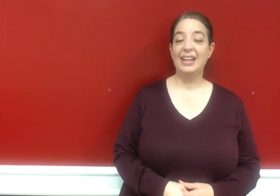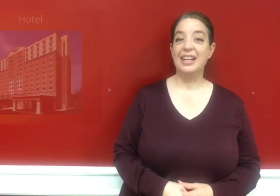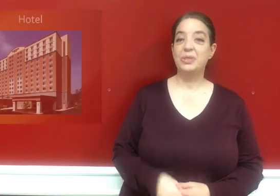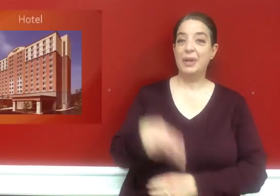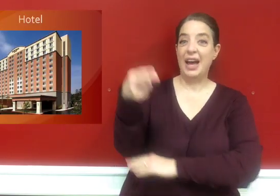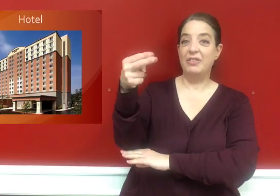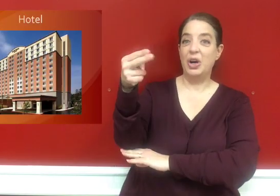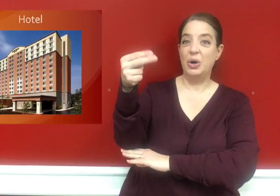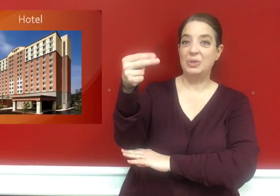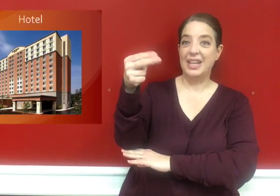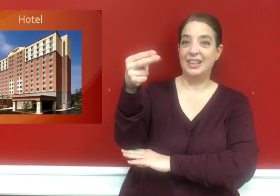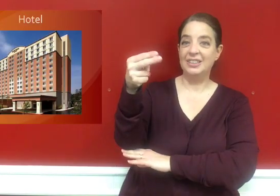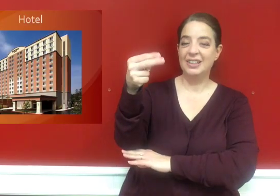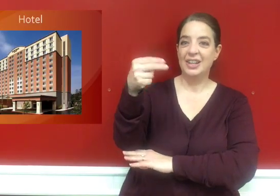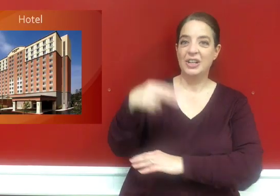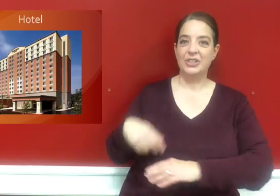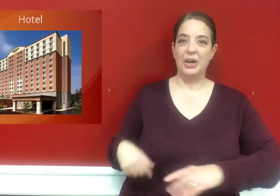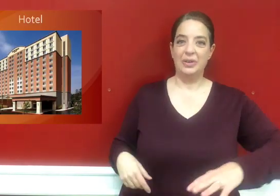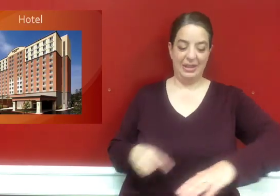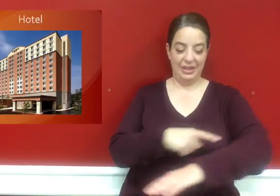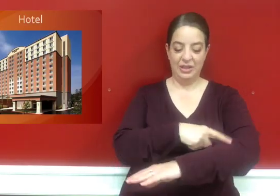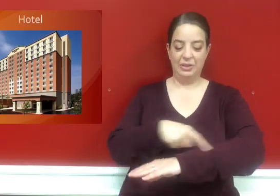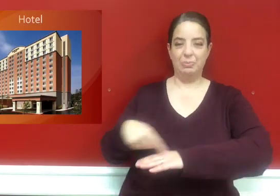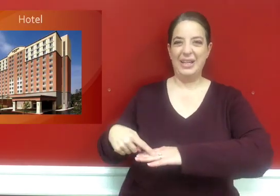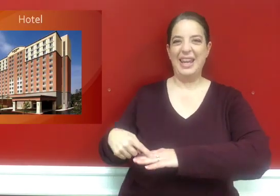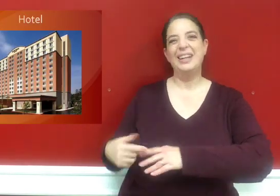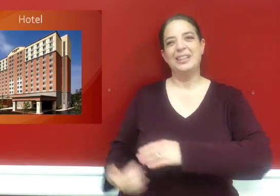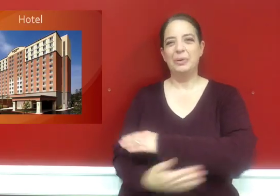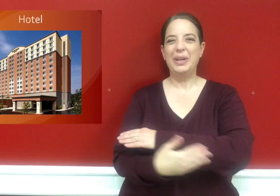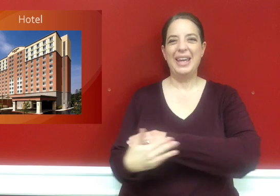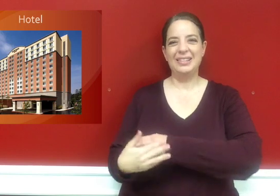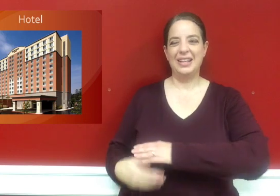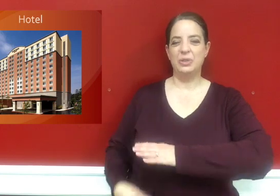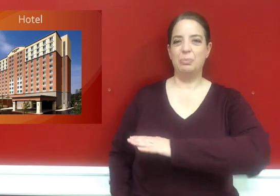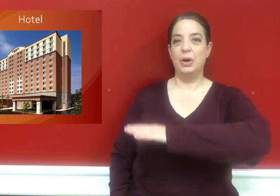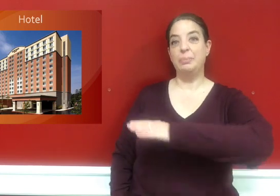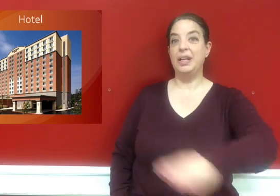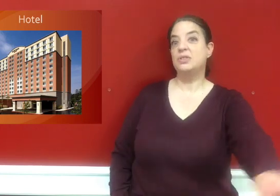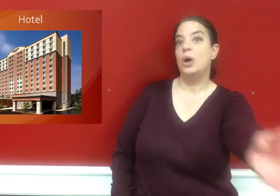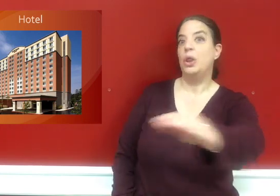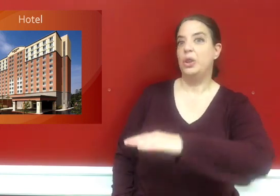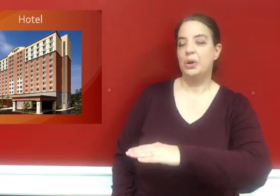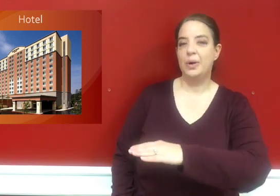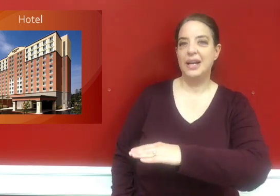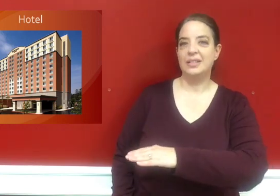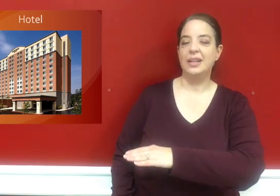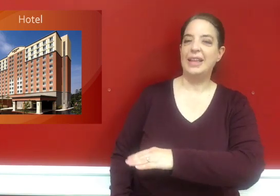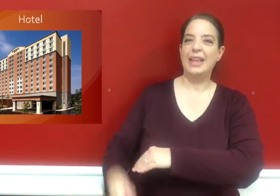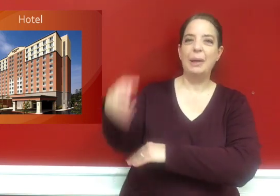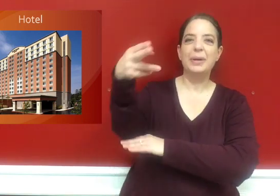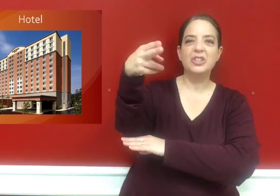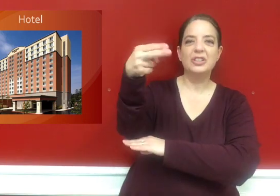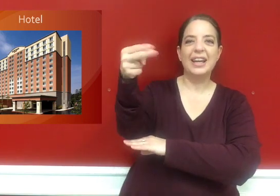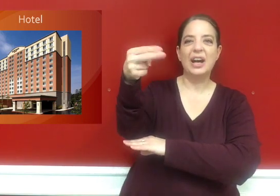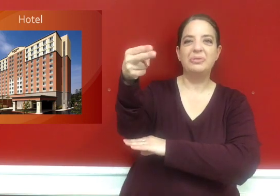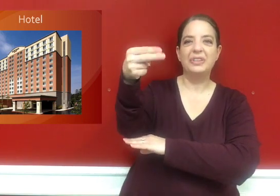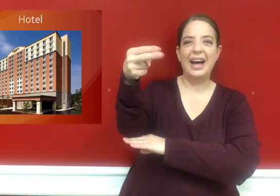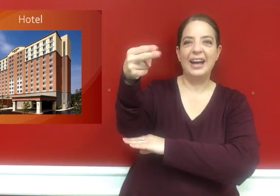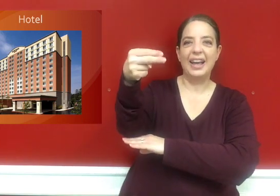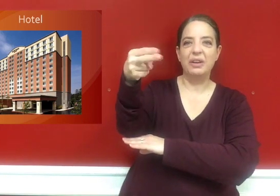Next we have a hotel. So the weak hand's not so important, but it's the horizon. And then I picture like a flag out in